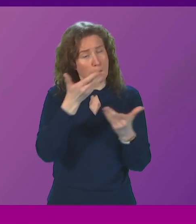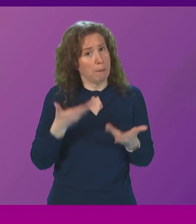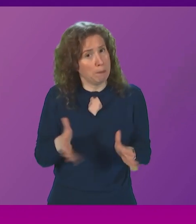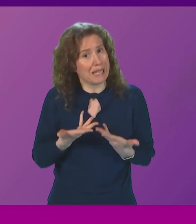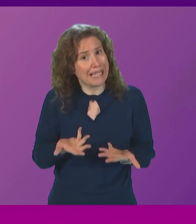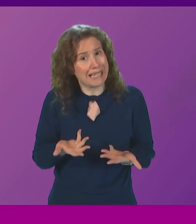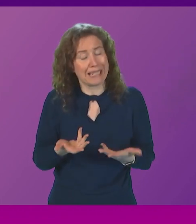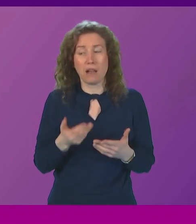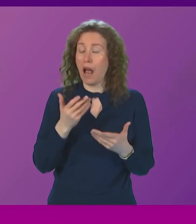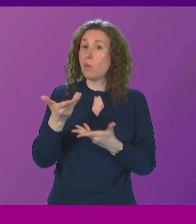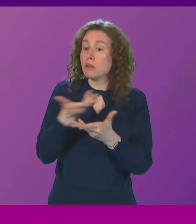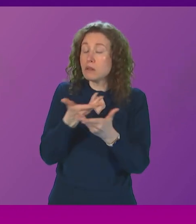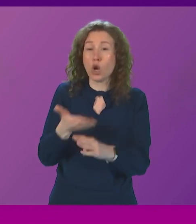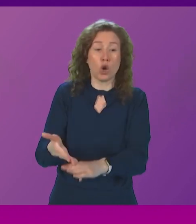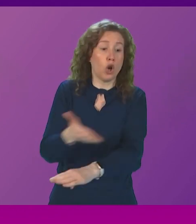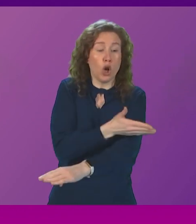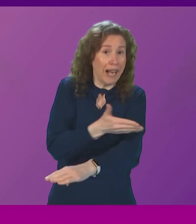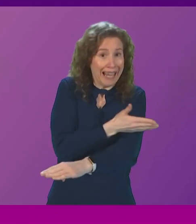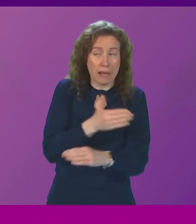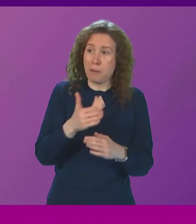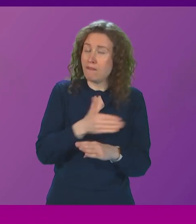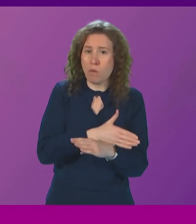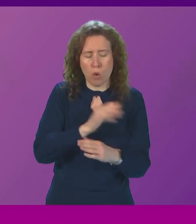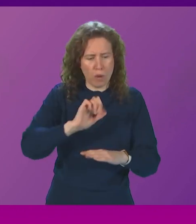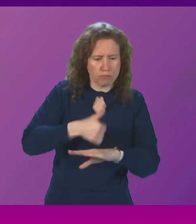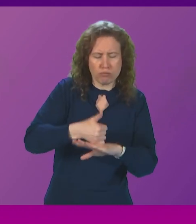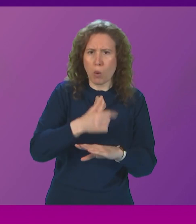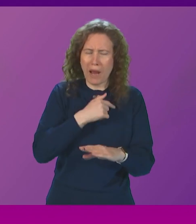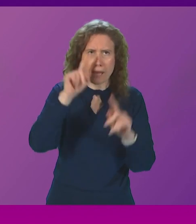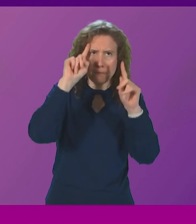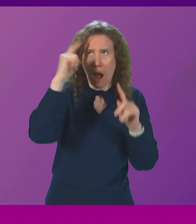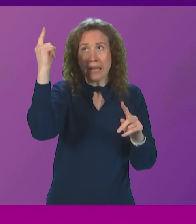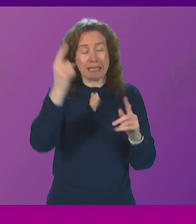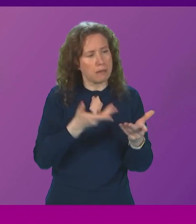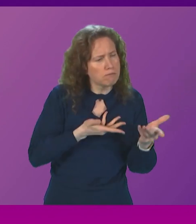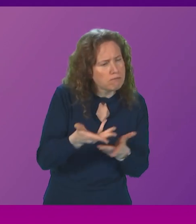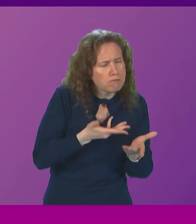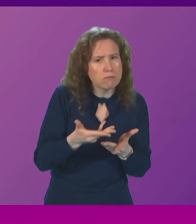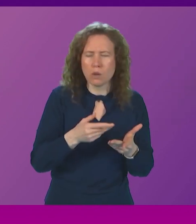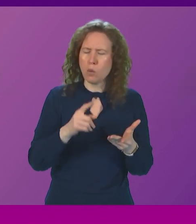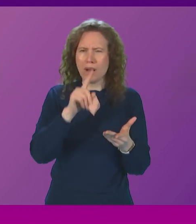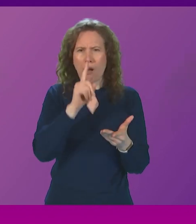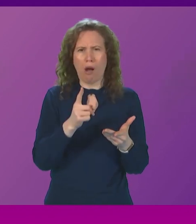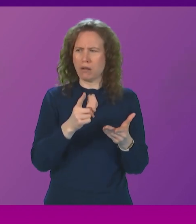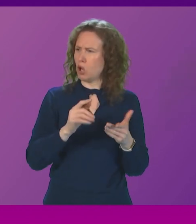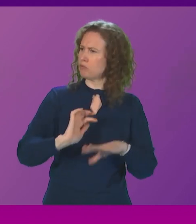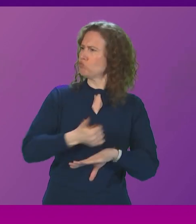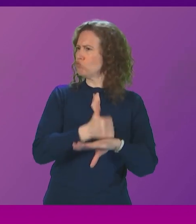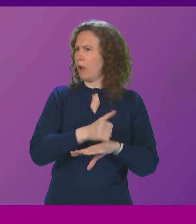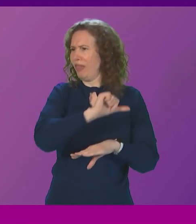consultation at early inception stage. It would be completely wrong of us to pre-empt what